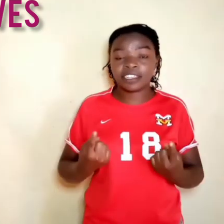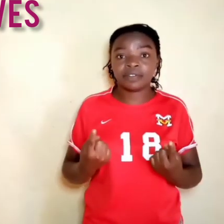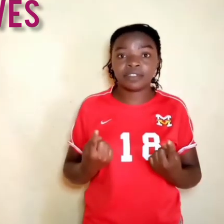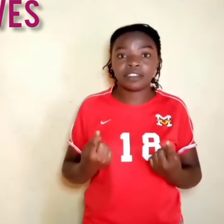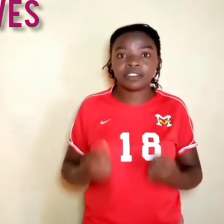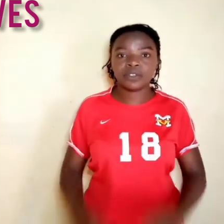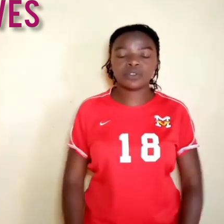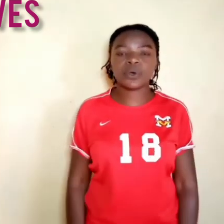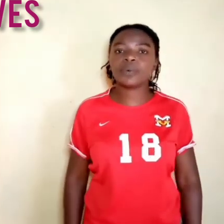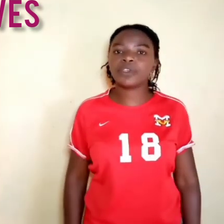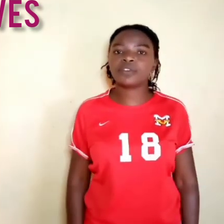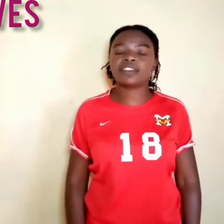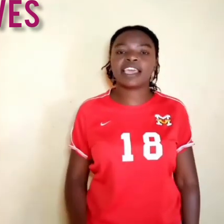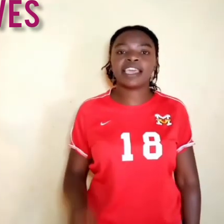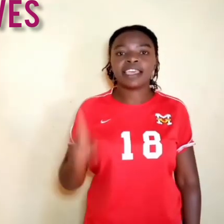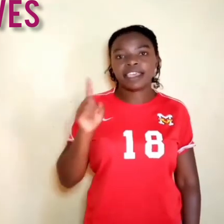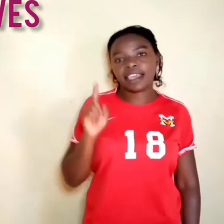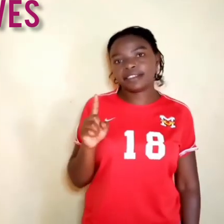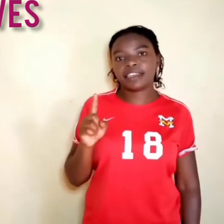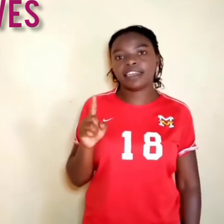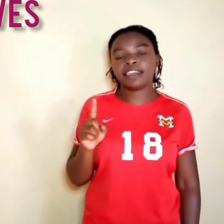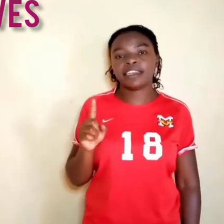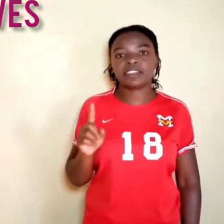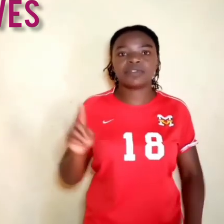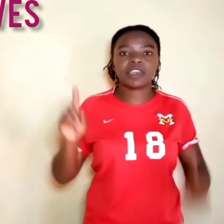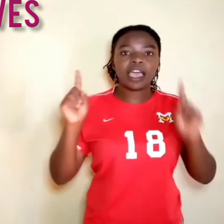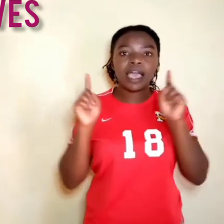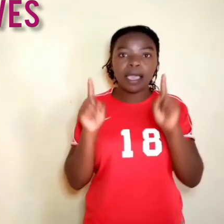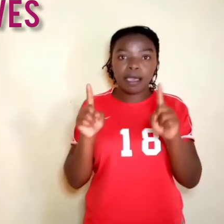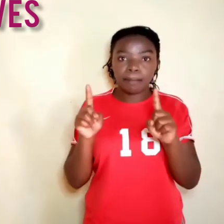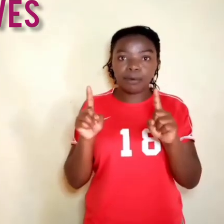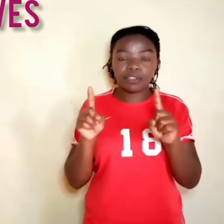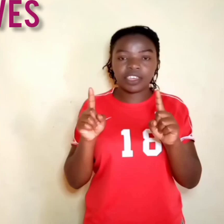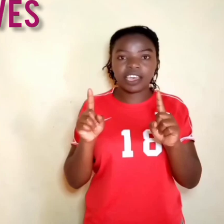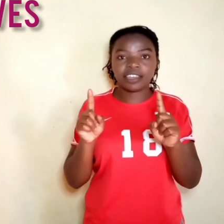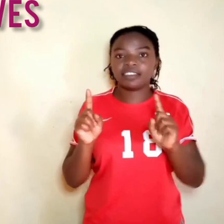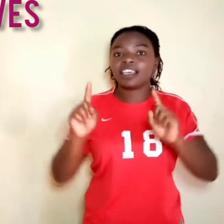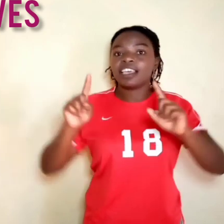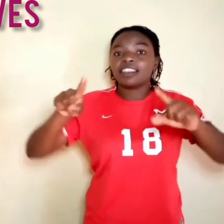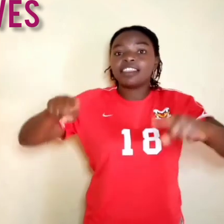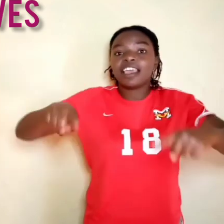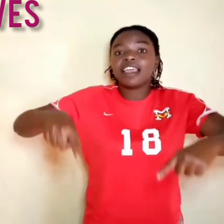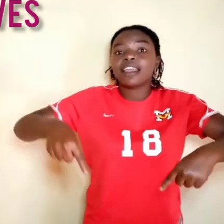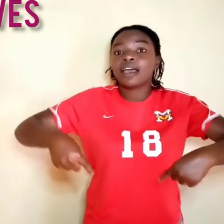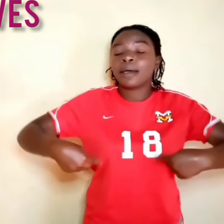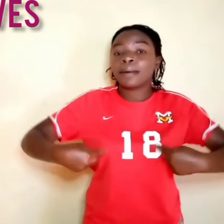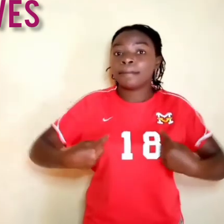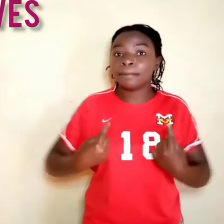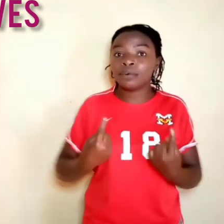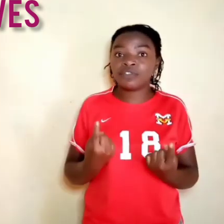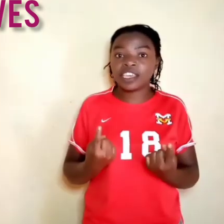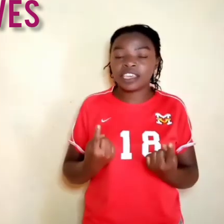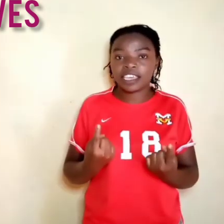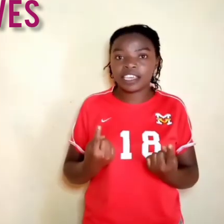ourselves. So we use the extended index finger, both hands, then moving